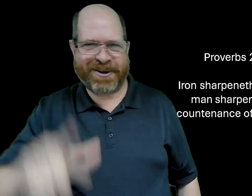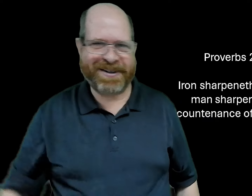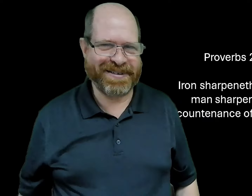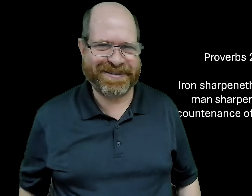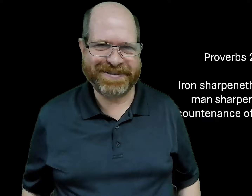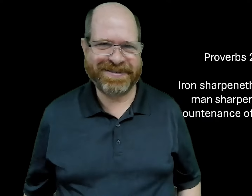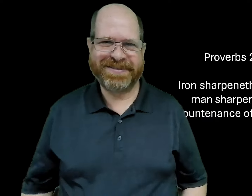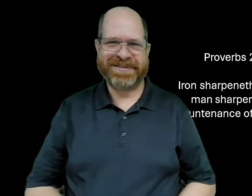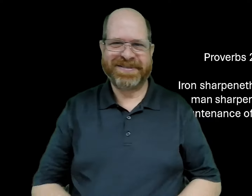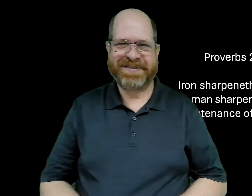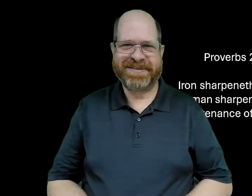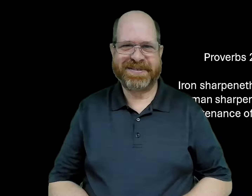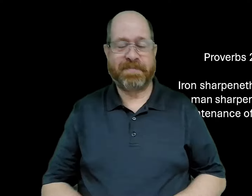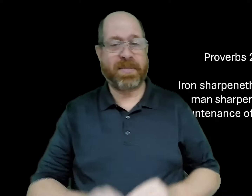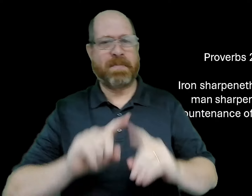pencil.